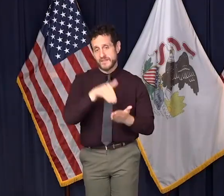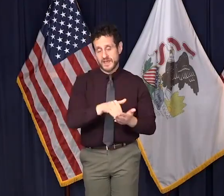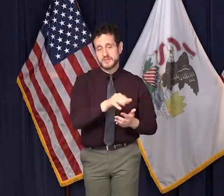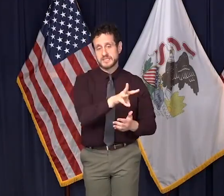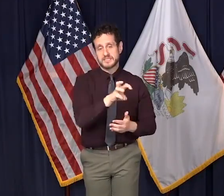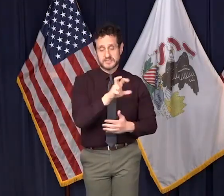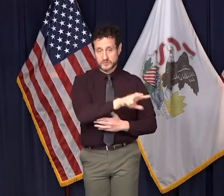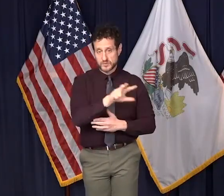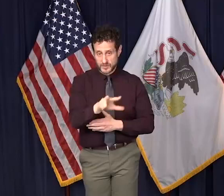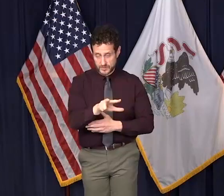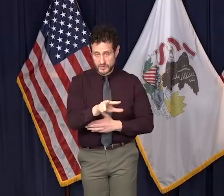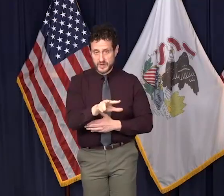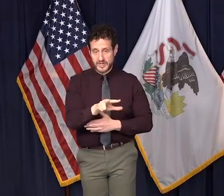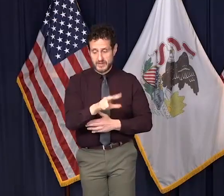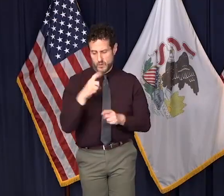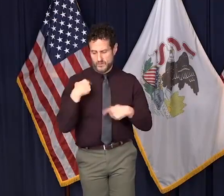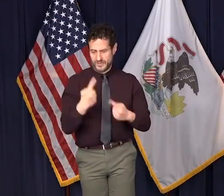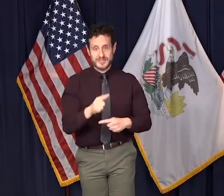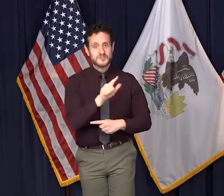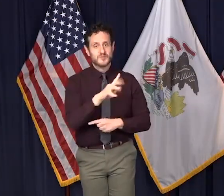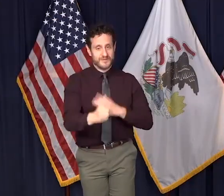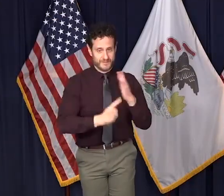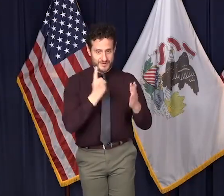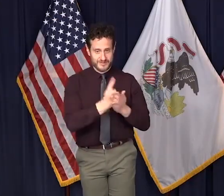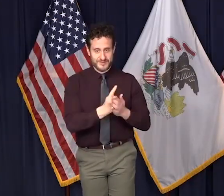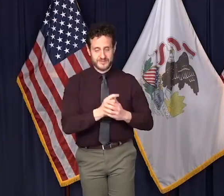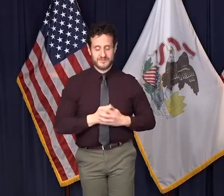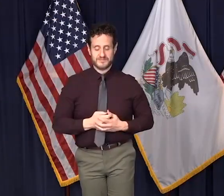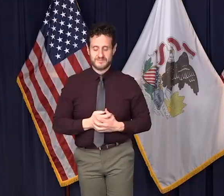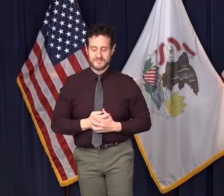39,633 being resulted in just the last 24 hours.